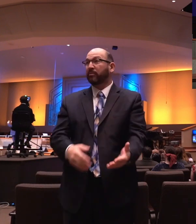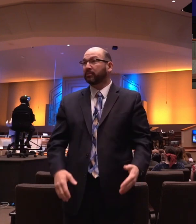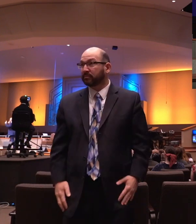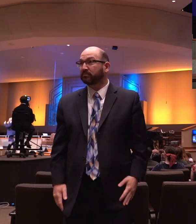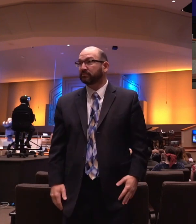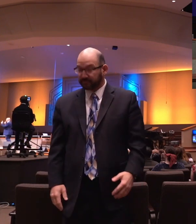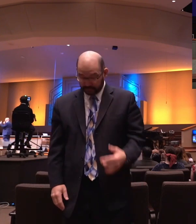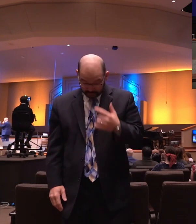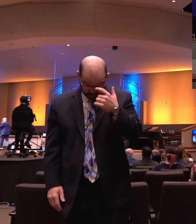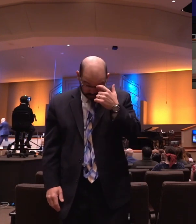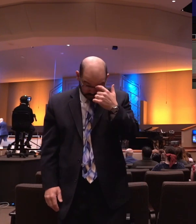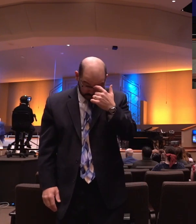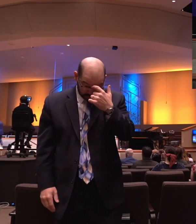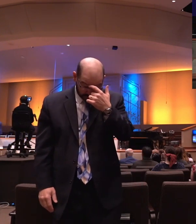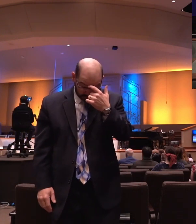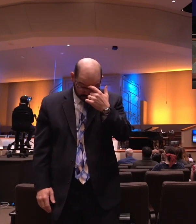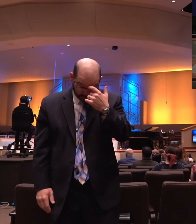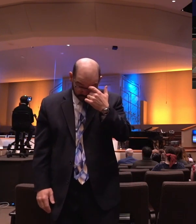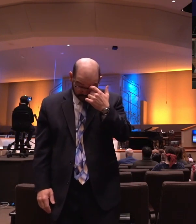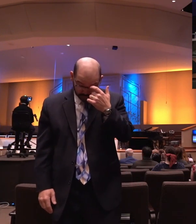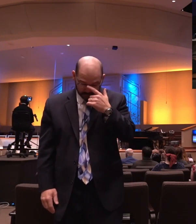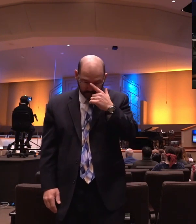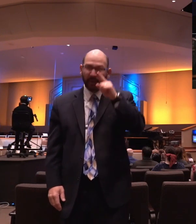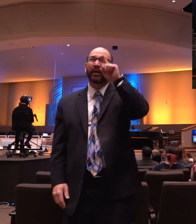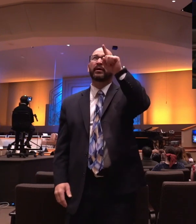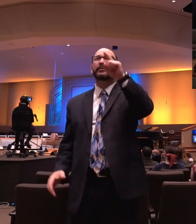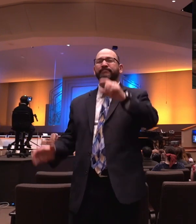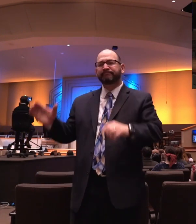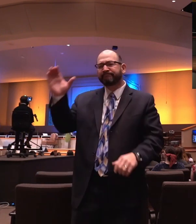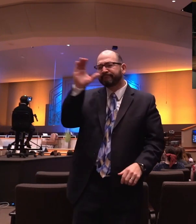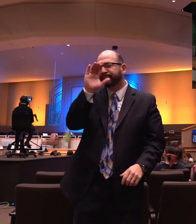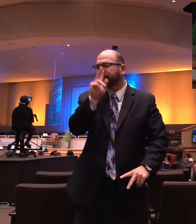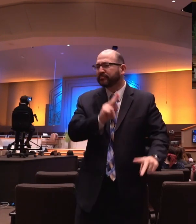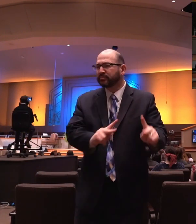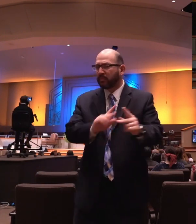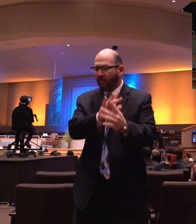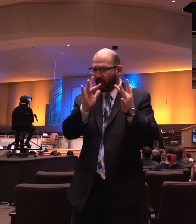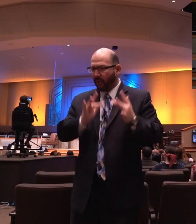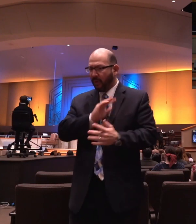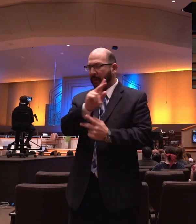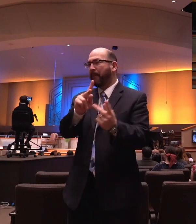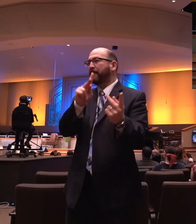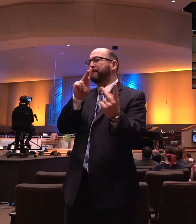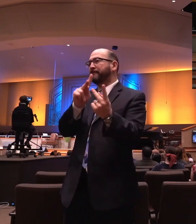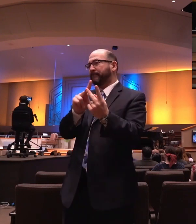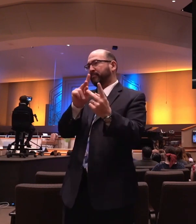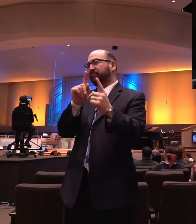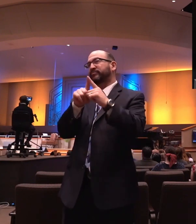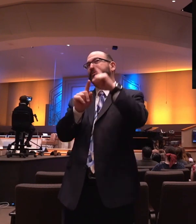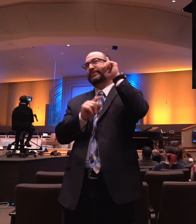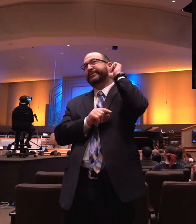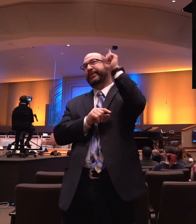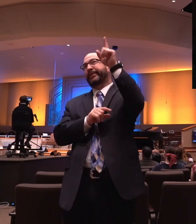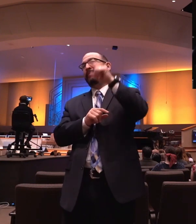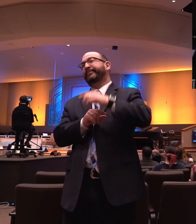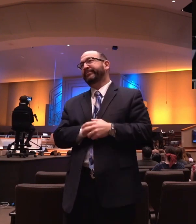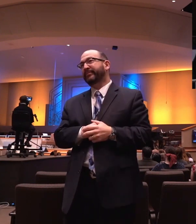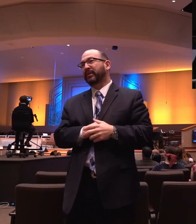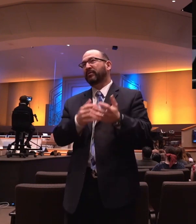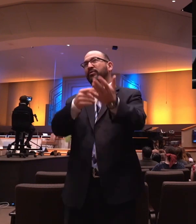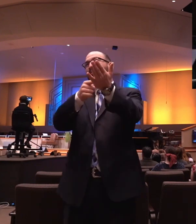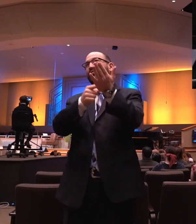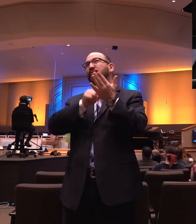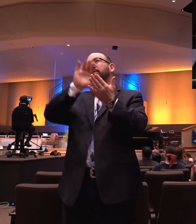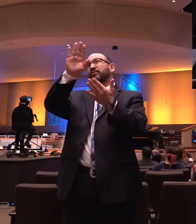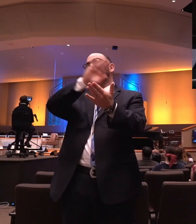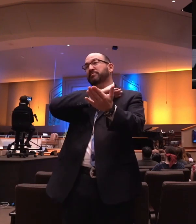He's God. And He's looking for somebody whose heart is perfect that He might show them